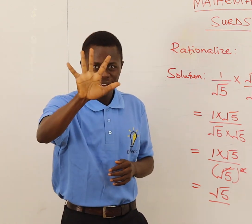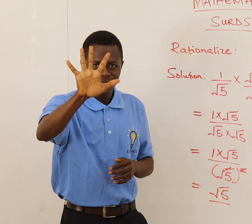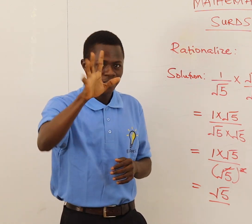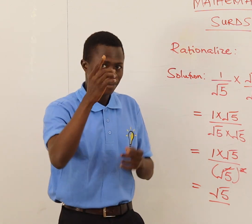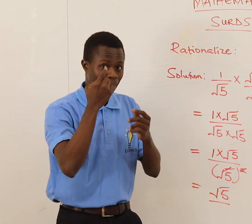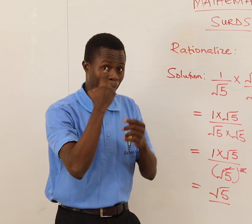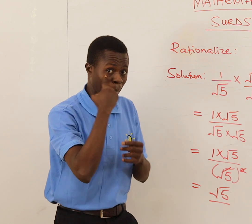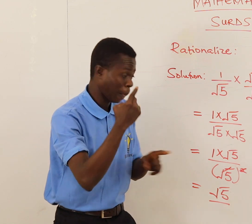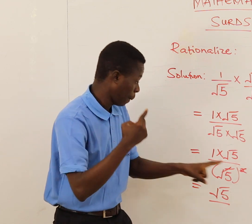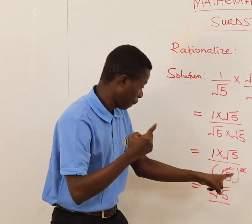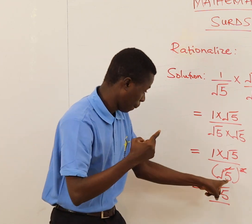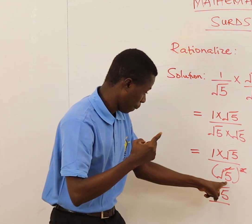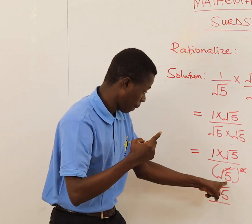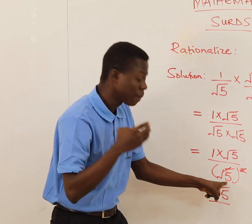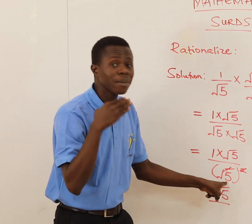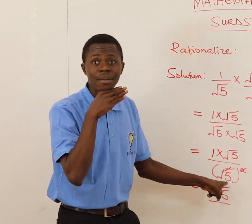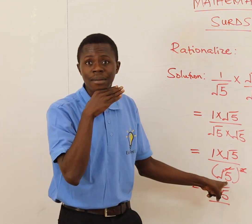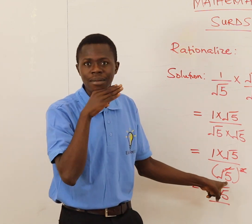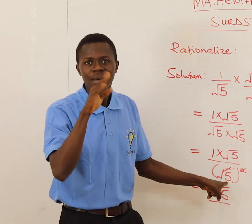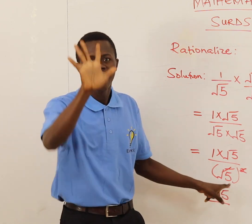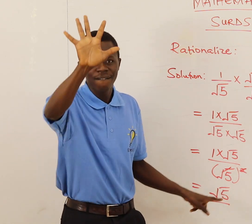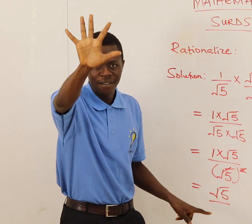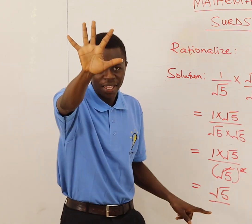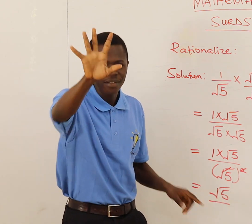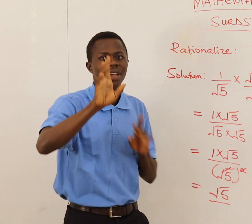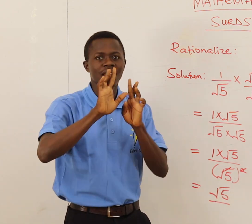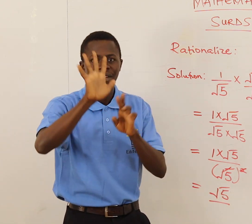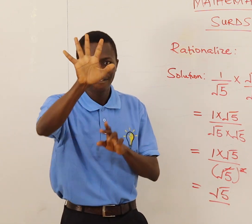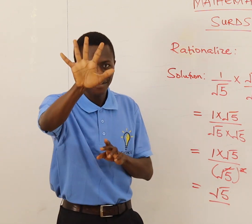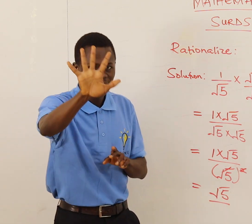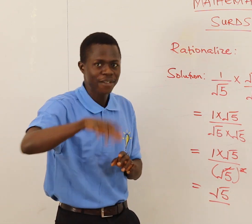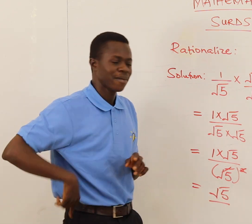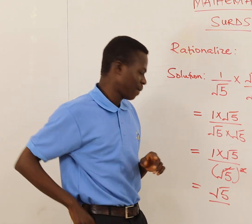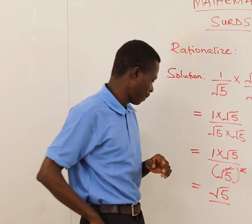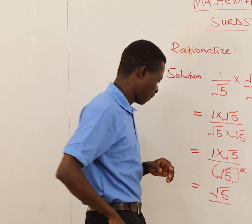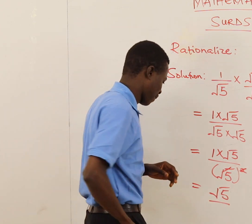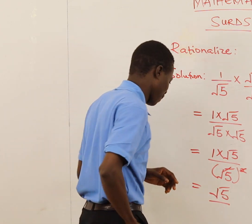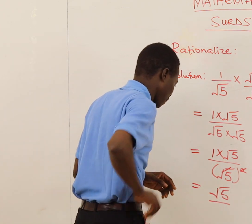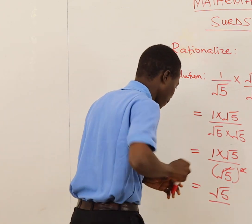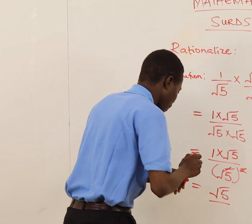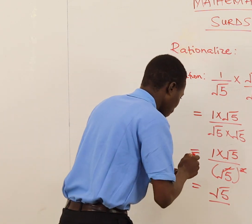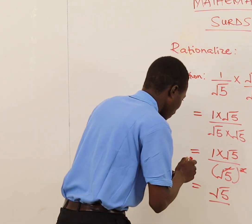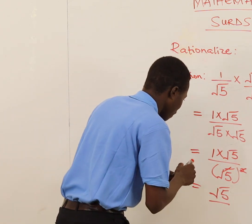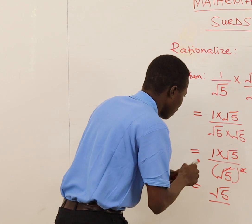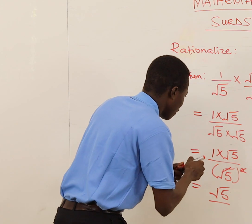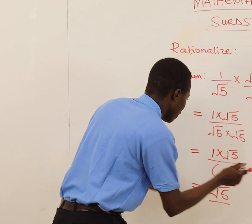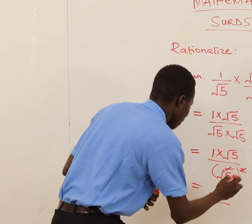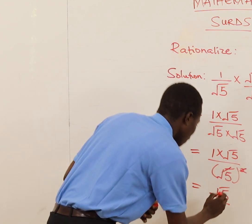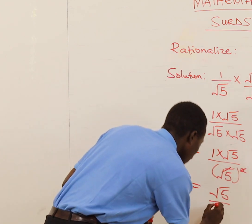would be 0. No, the answer will be 5. Because when the square root sign cancels out,